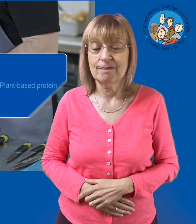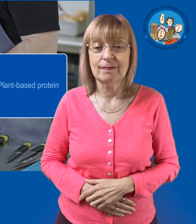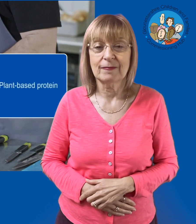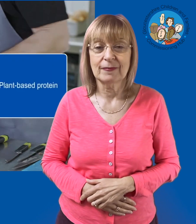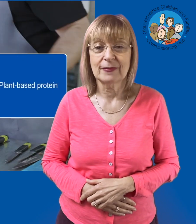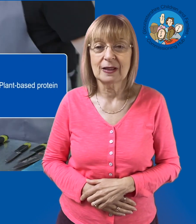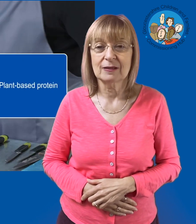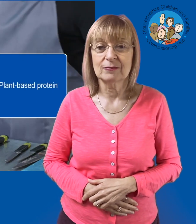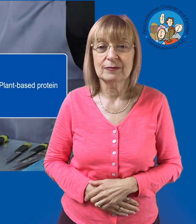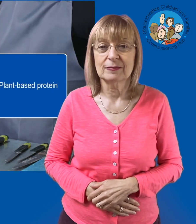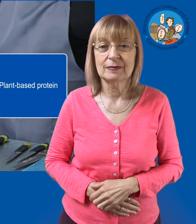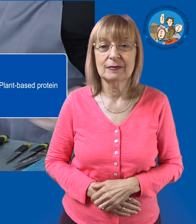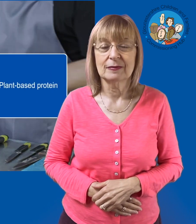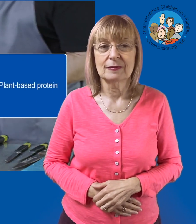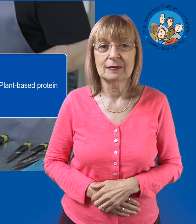lentils.